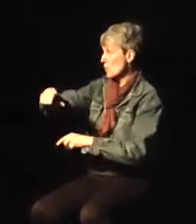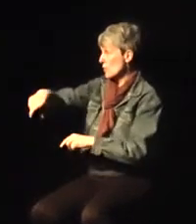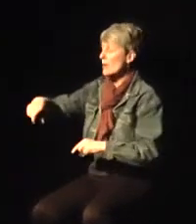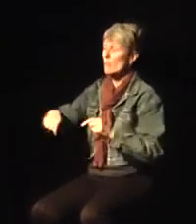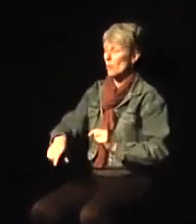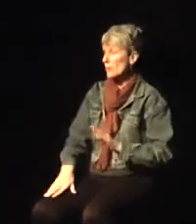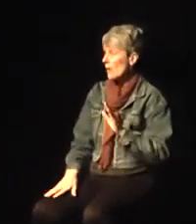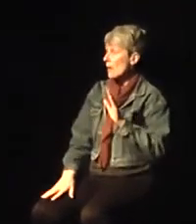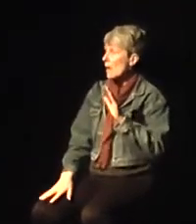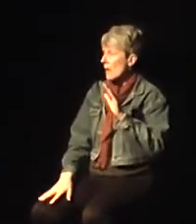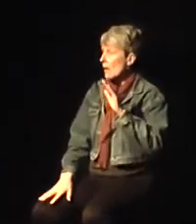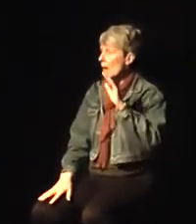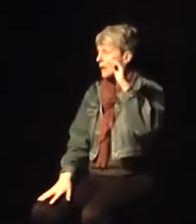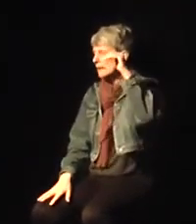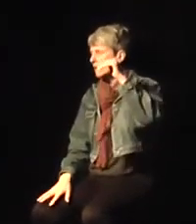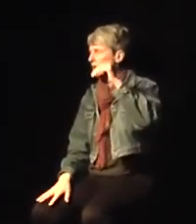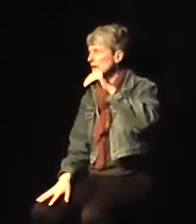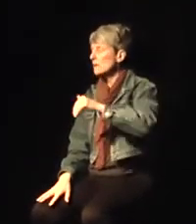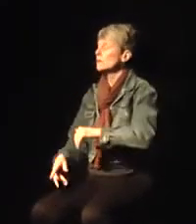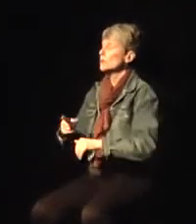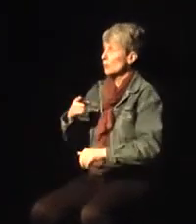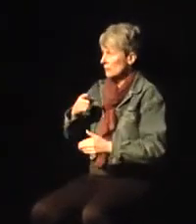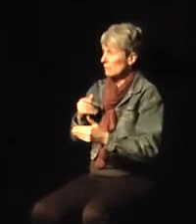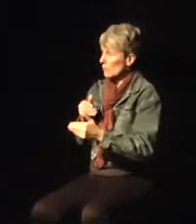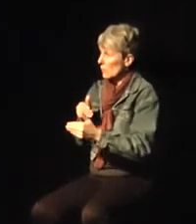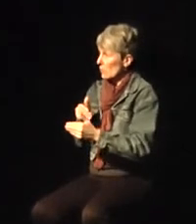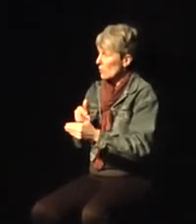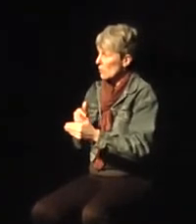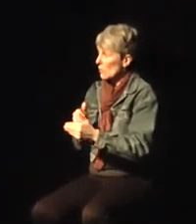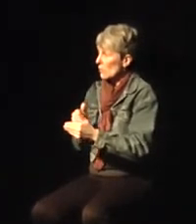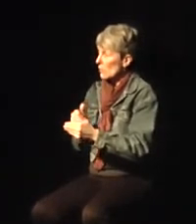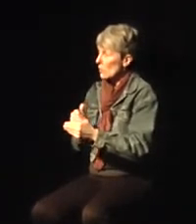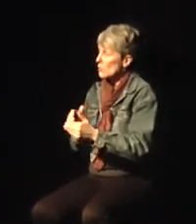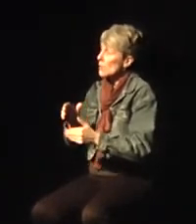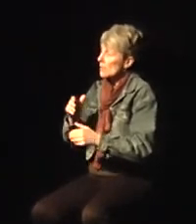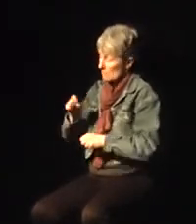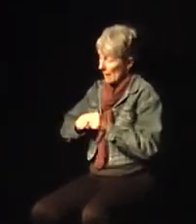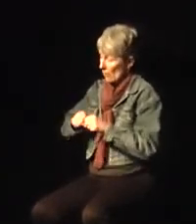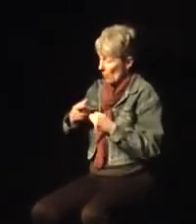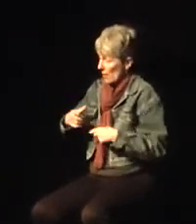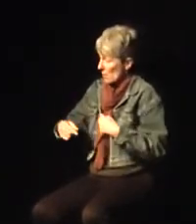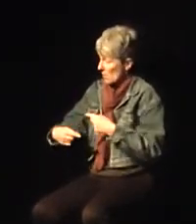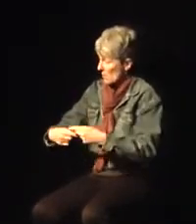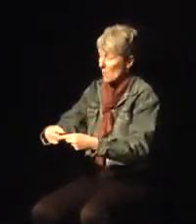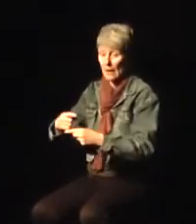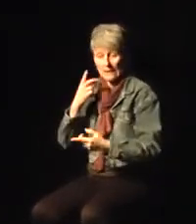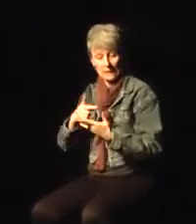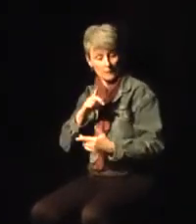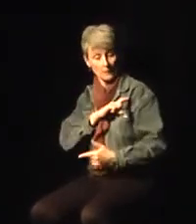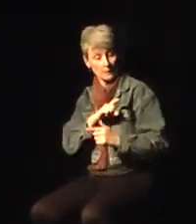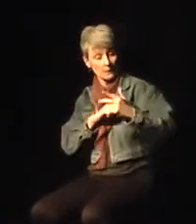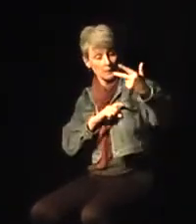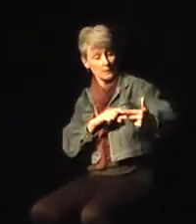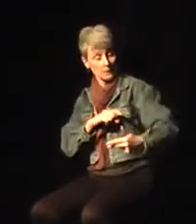steep. As I come to the hill, I let the momentum of the bike make the approach. There's a police officer who